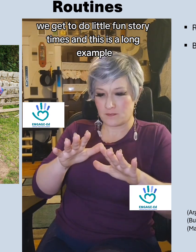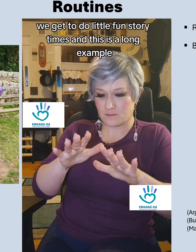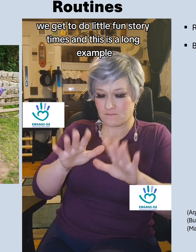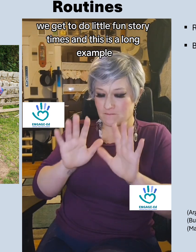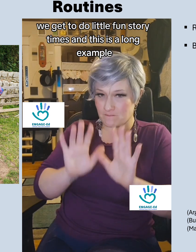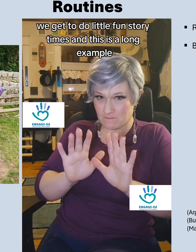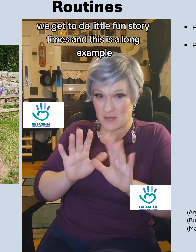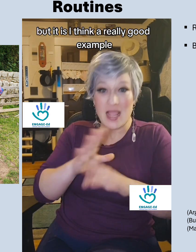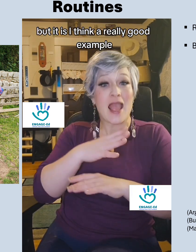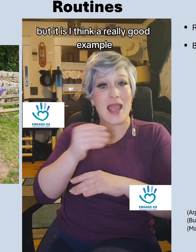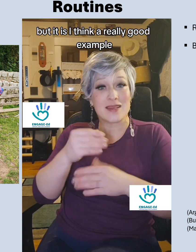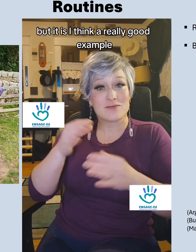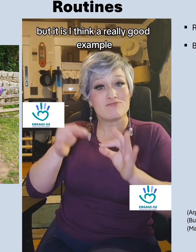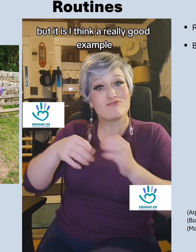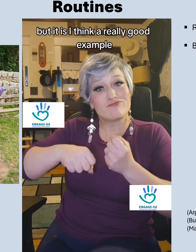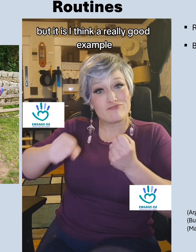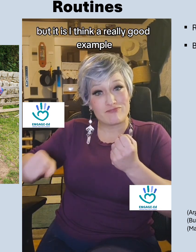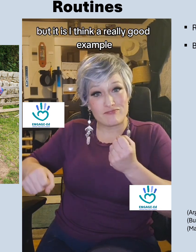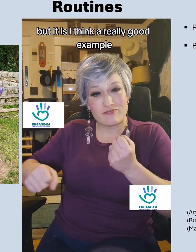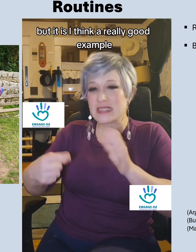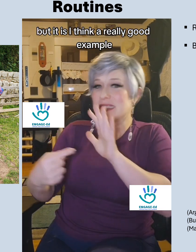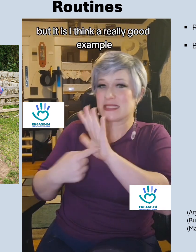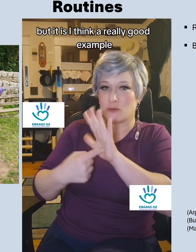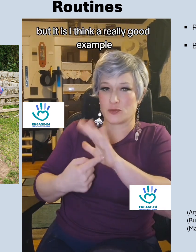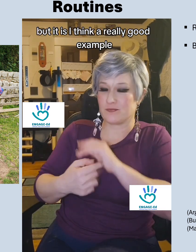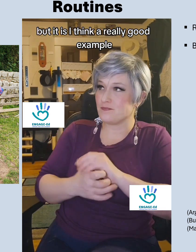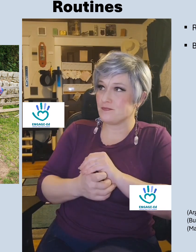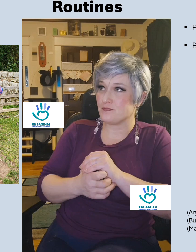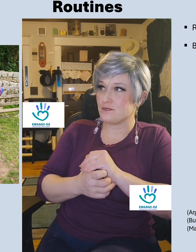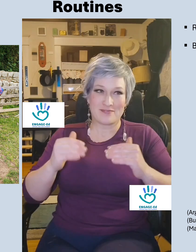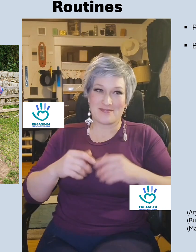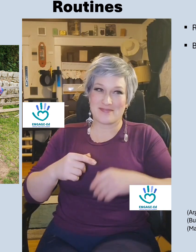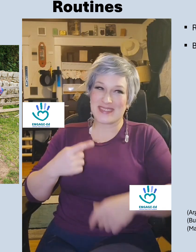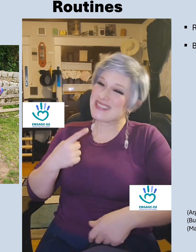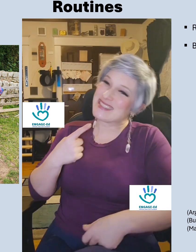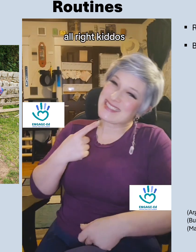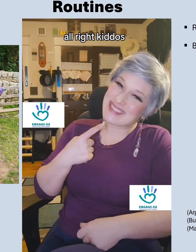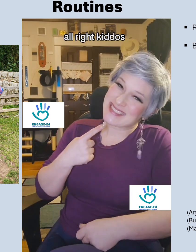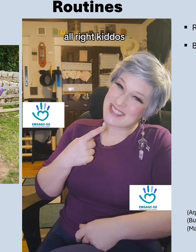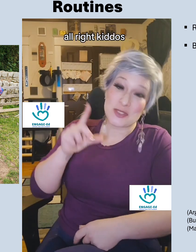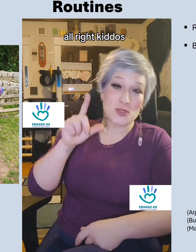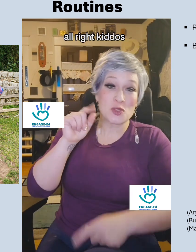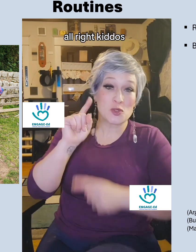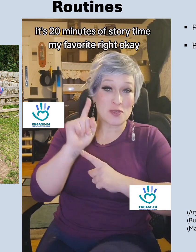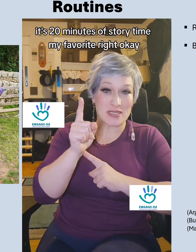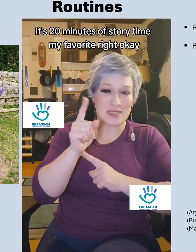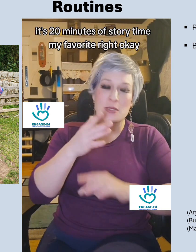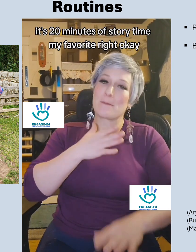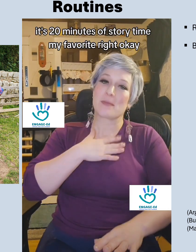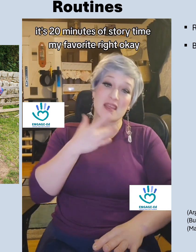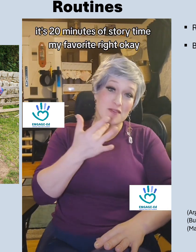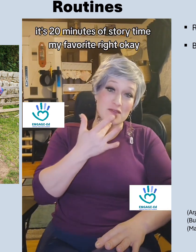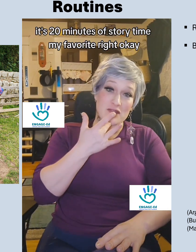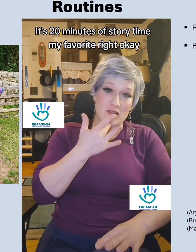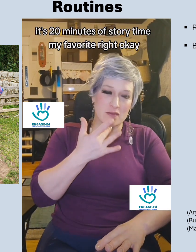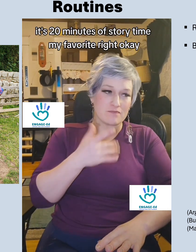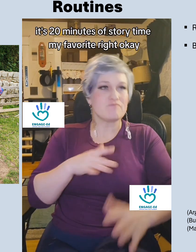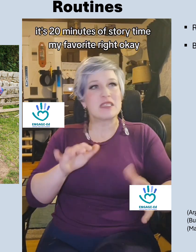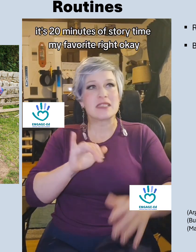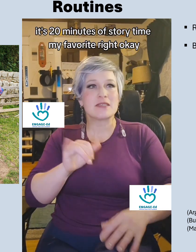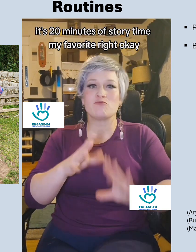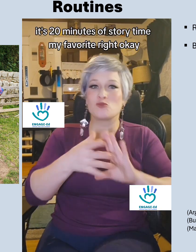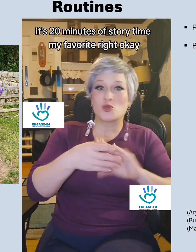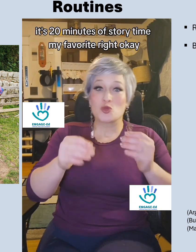long example, but it is, I think, a really good example. All right, kiddos, it's 20 minutes